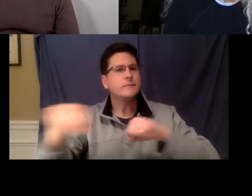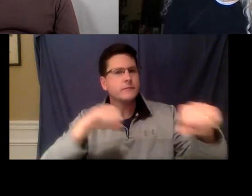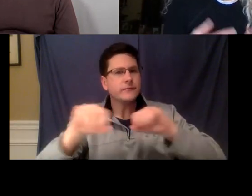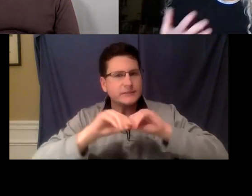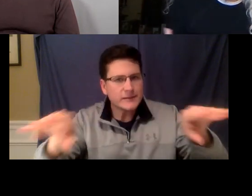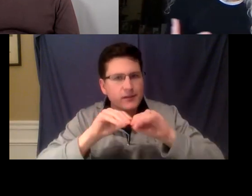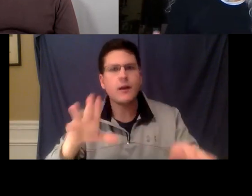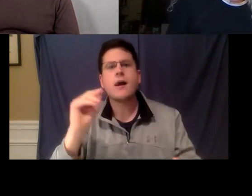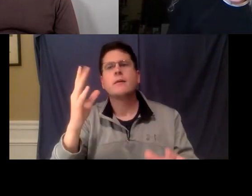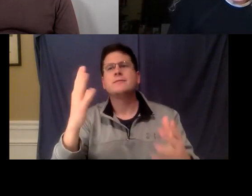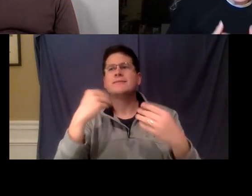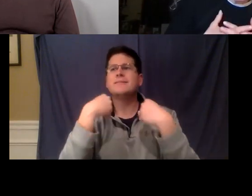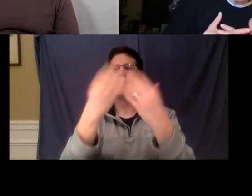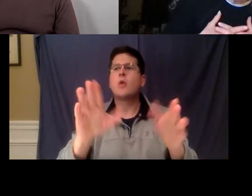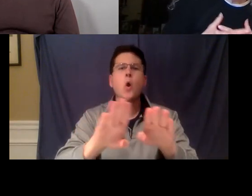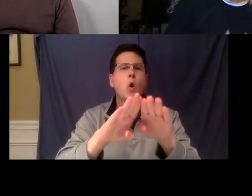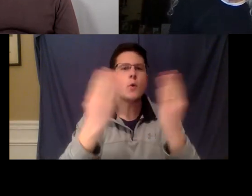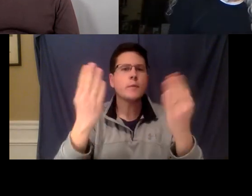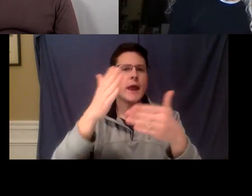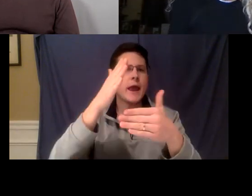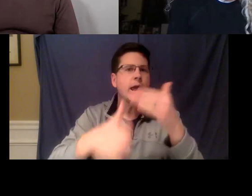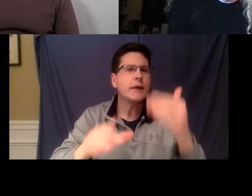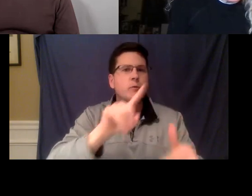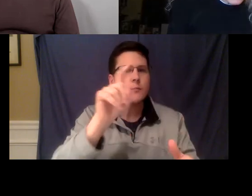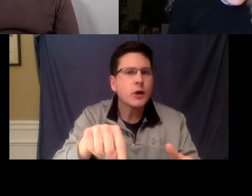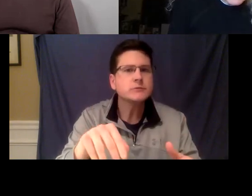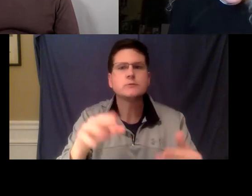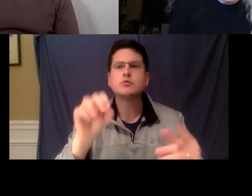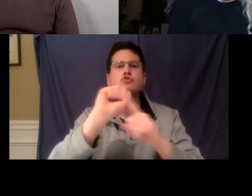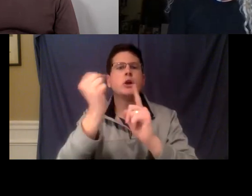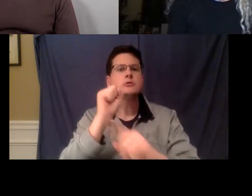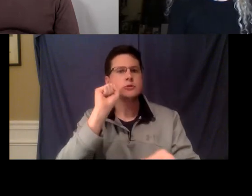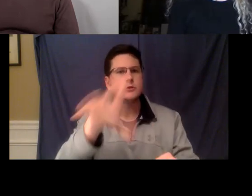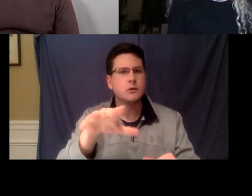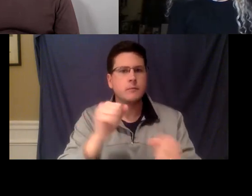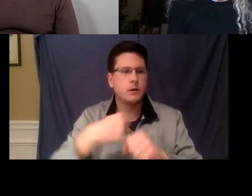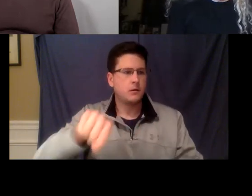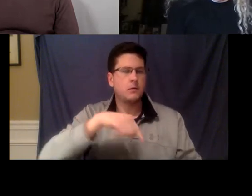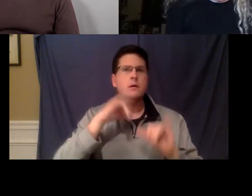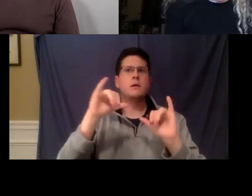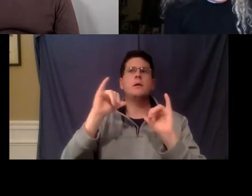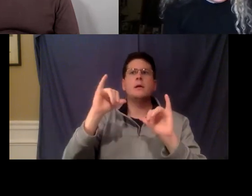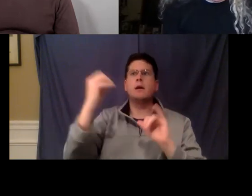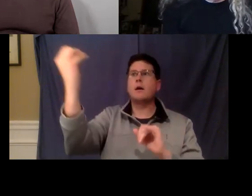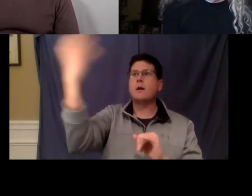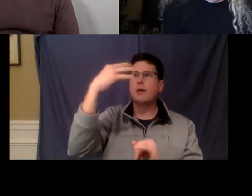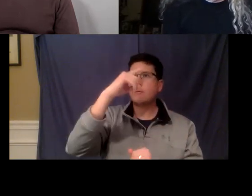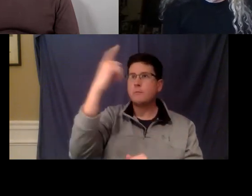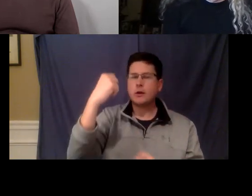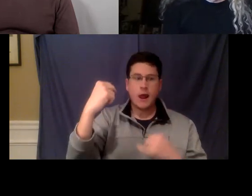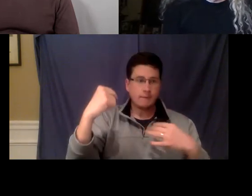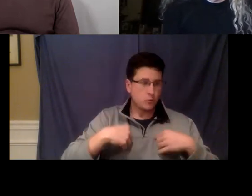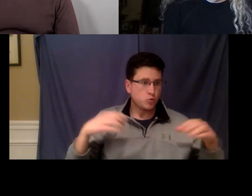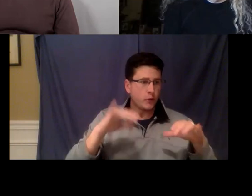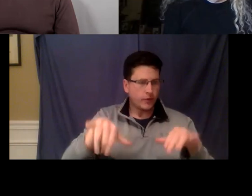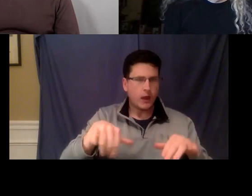had that much interaction with us because of Instagram and Facebook being a little quieter. We could have open-ended questions that bring us,